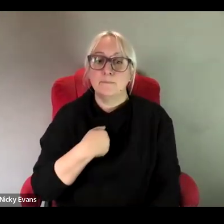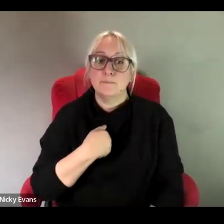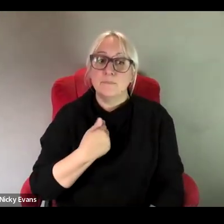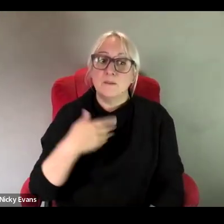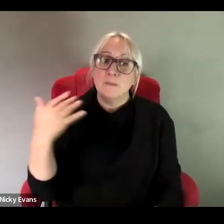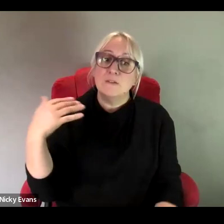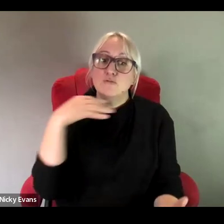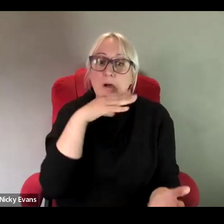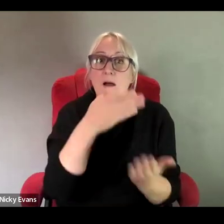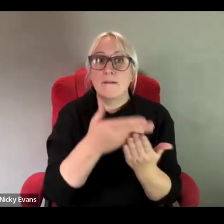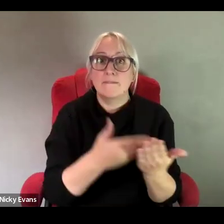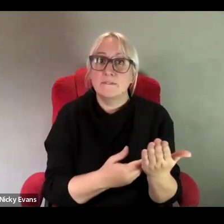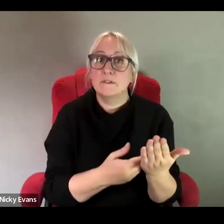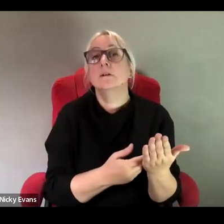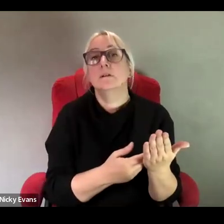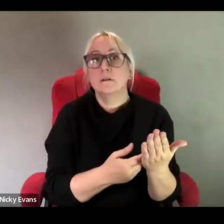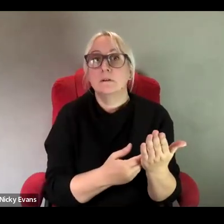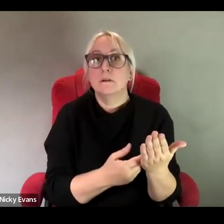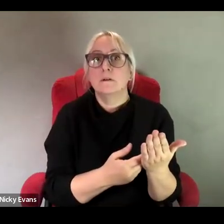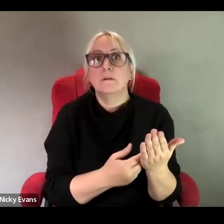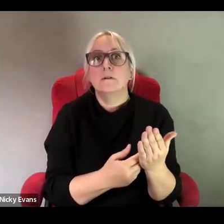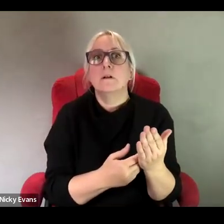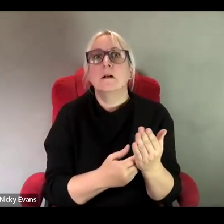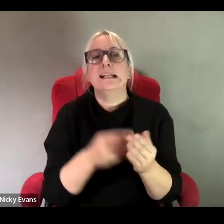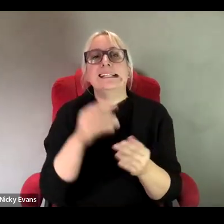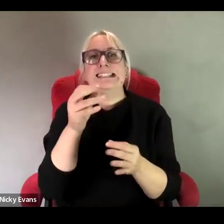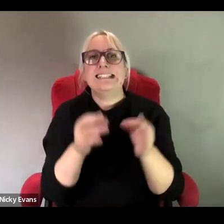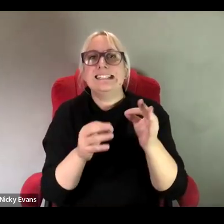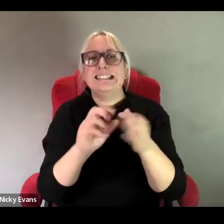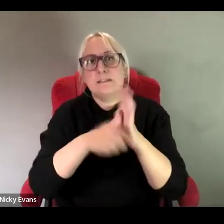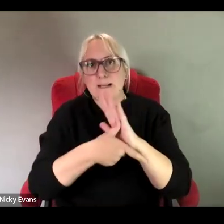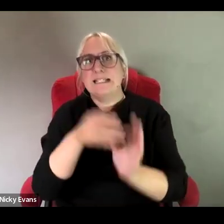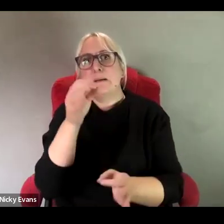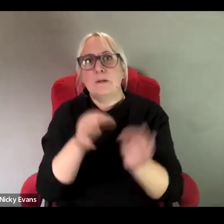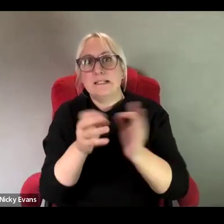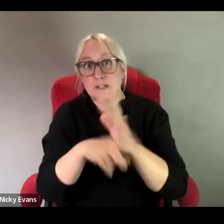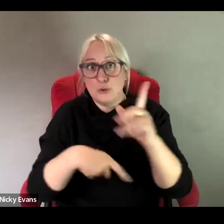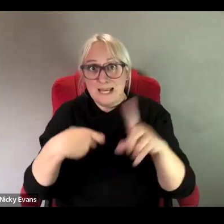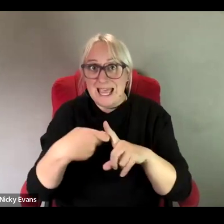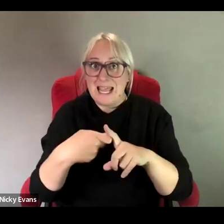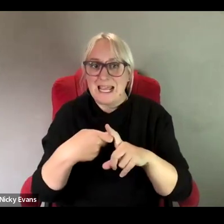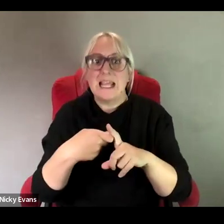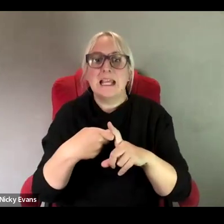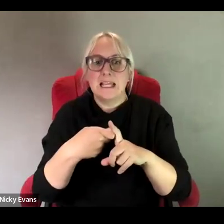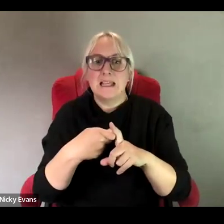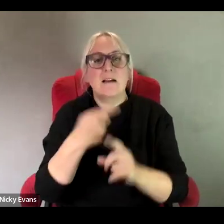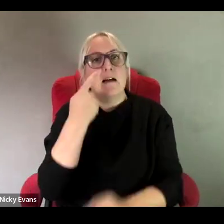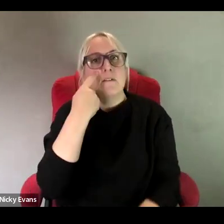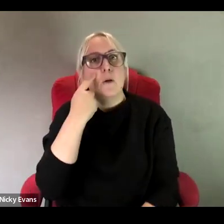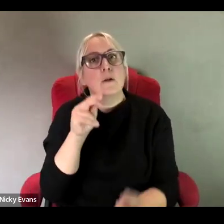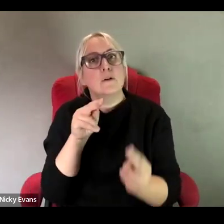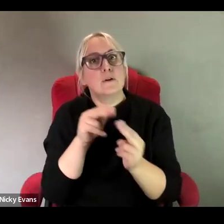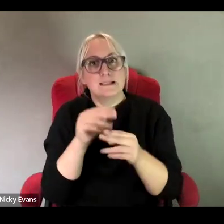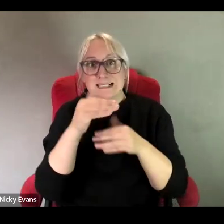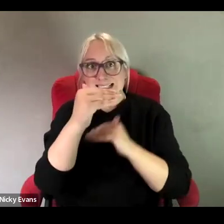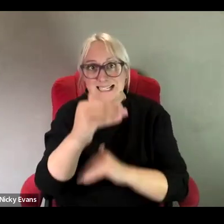which you can get from Disability Politics UK if you go to the contact section. But if it was introduced